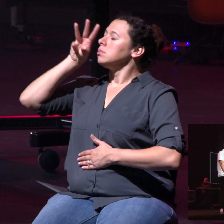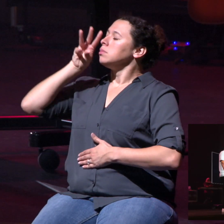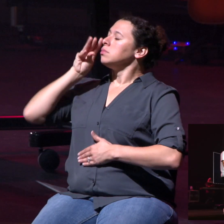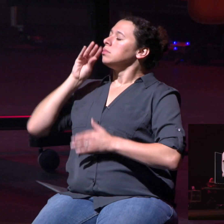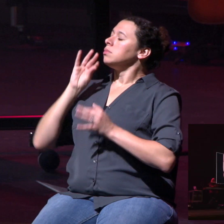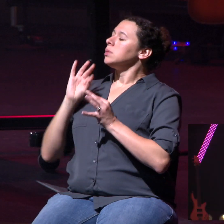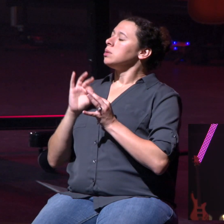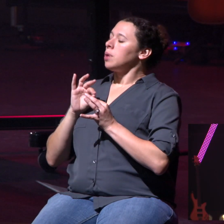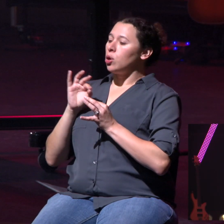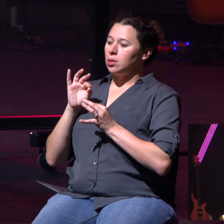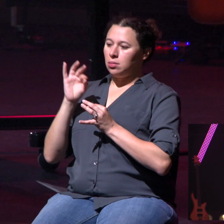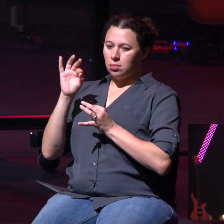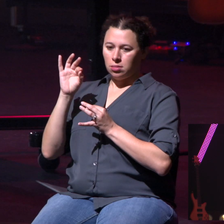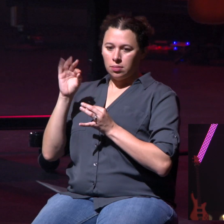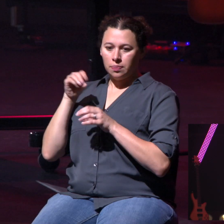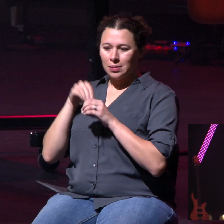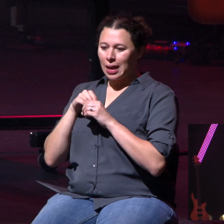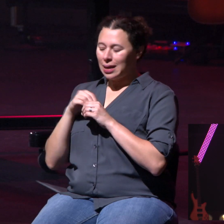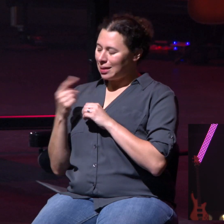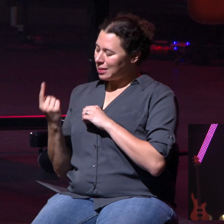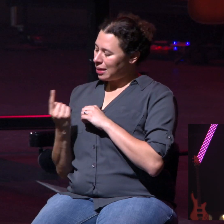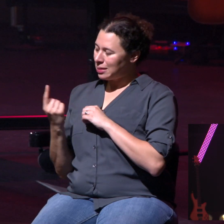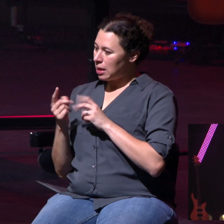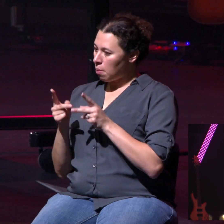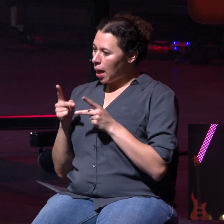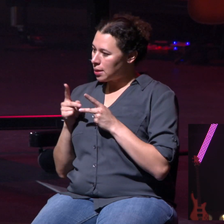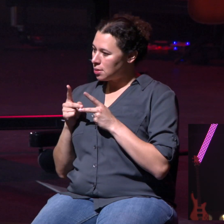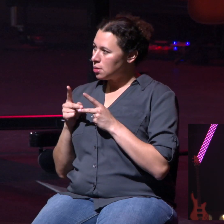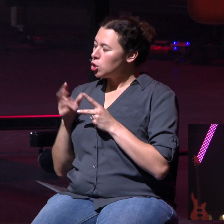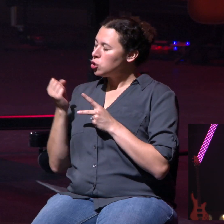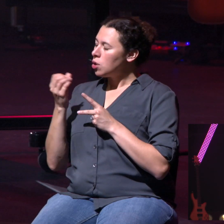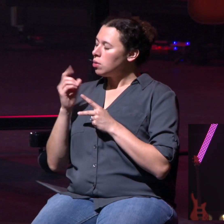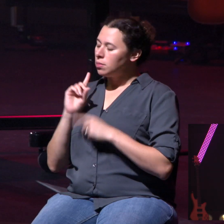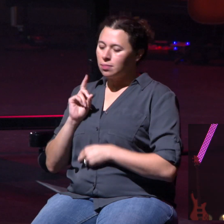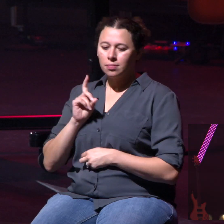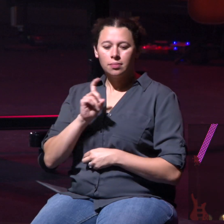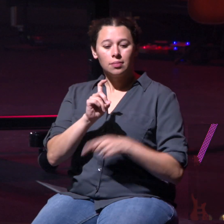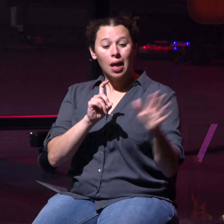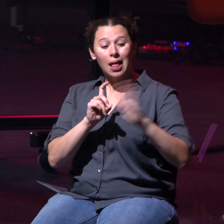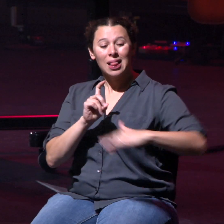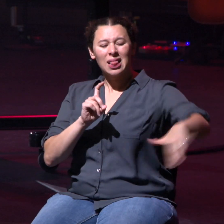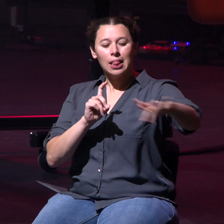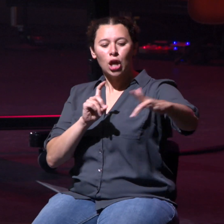in desolate places so you can fill people in their desolate places.